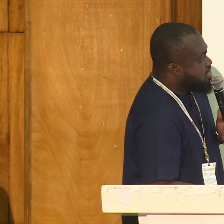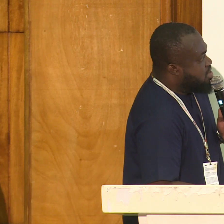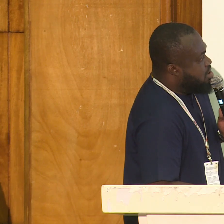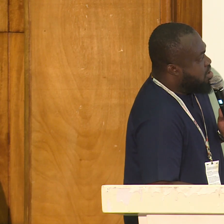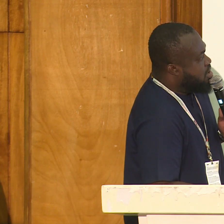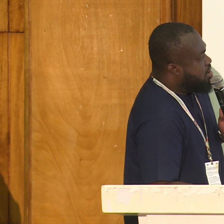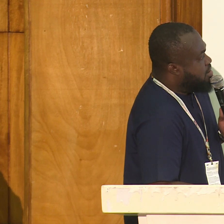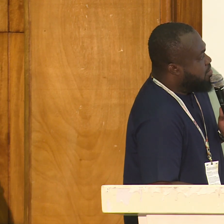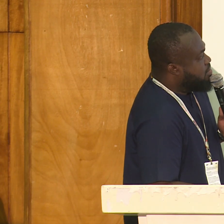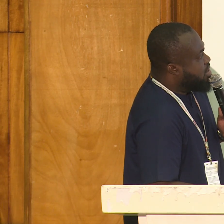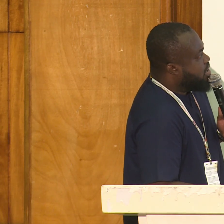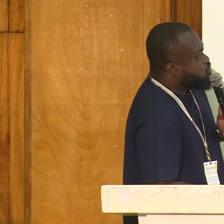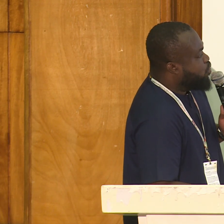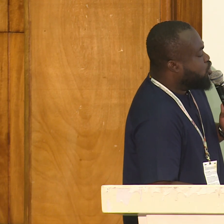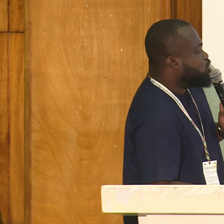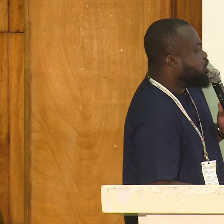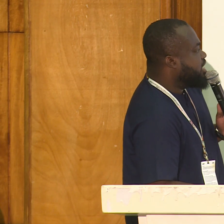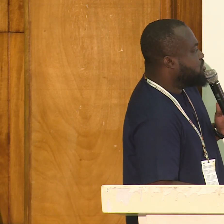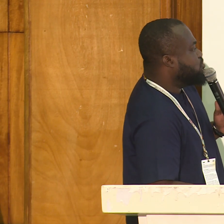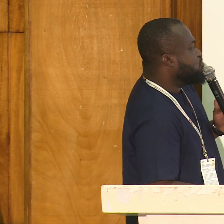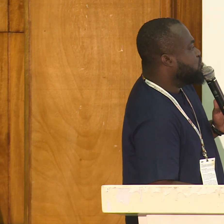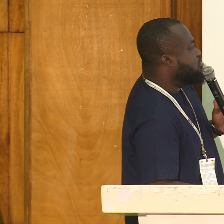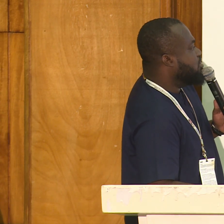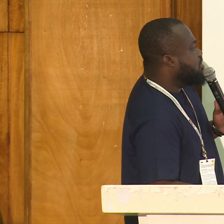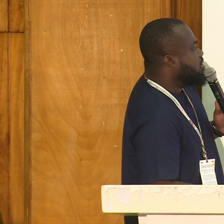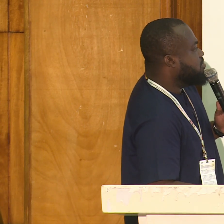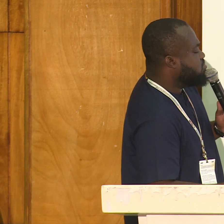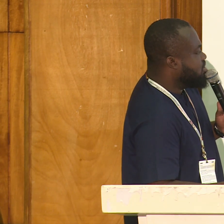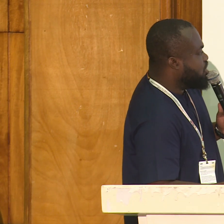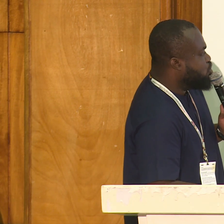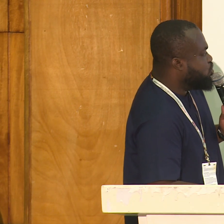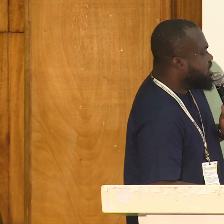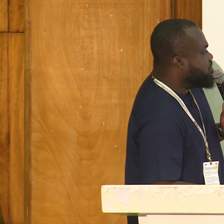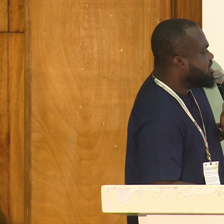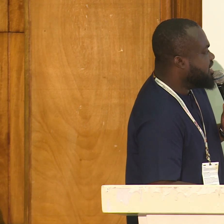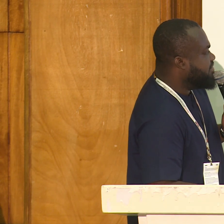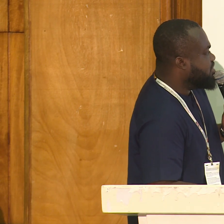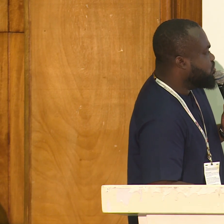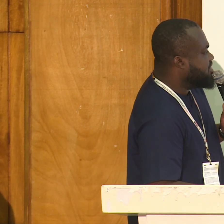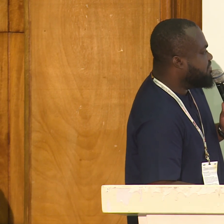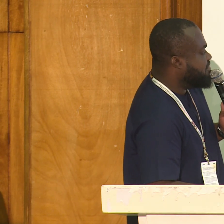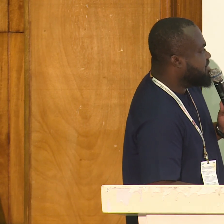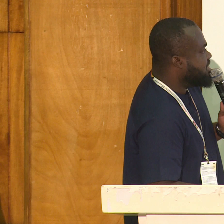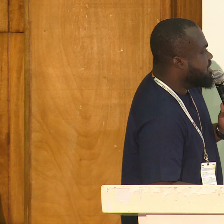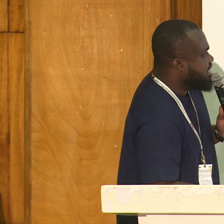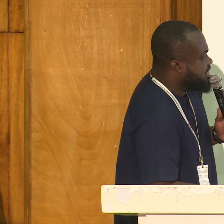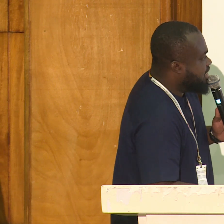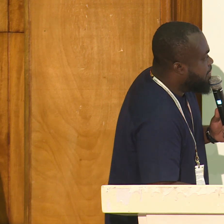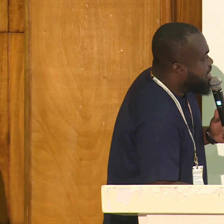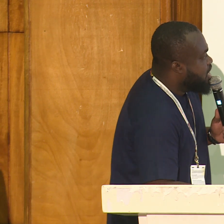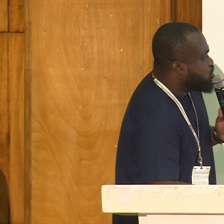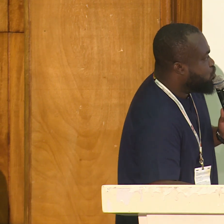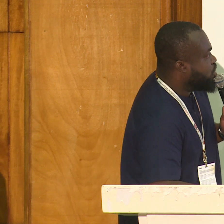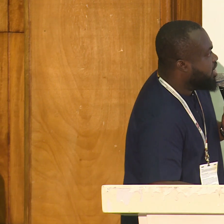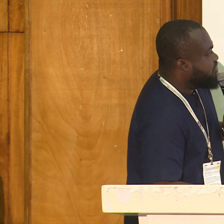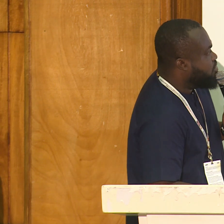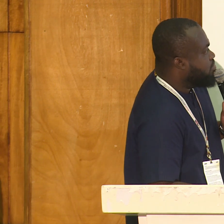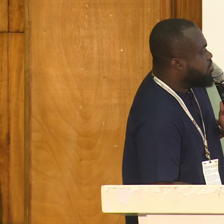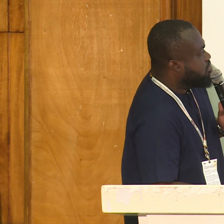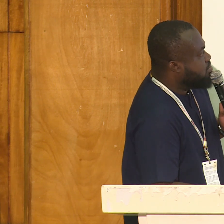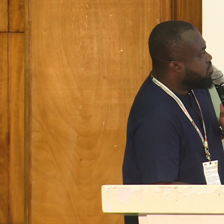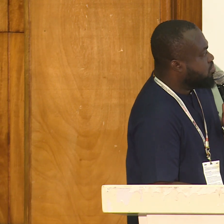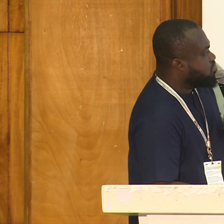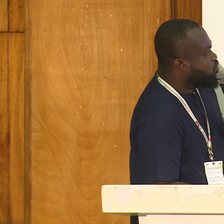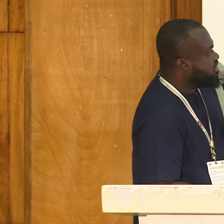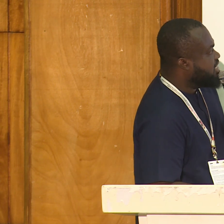that, so we also tried to include the 2011-2015 data. So